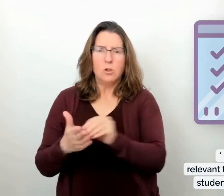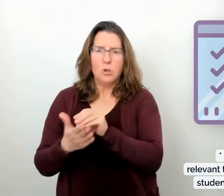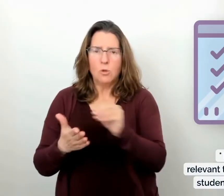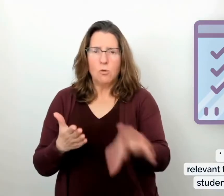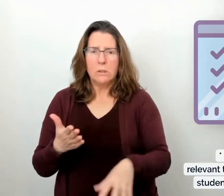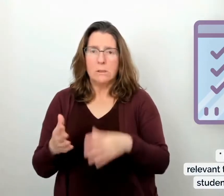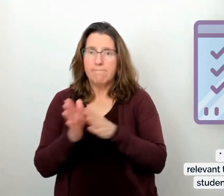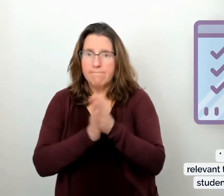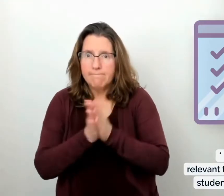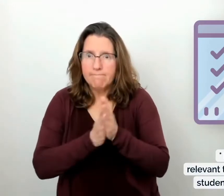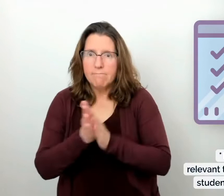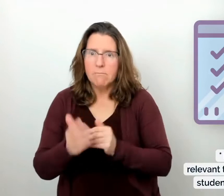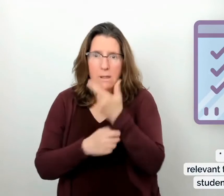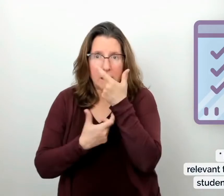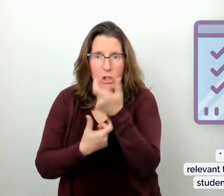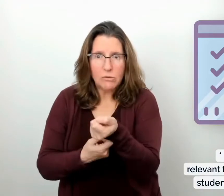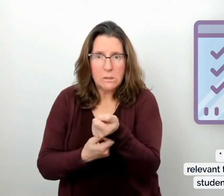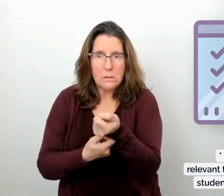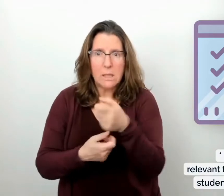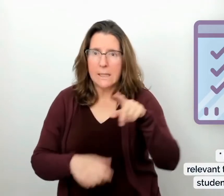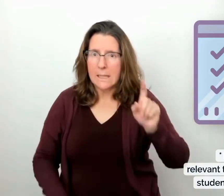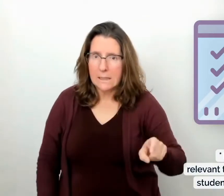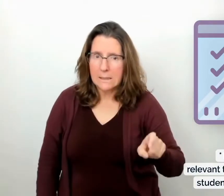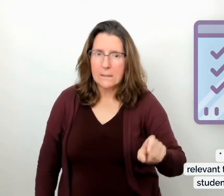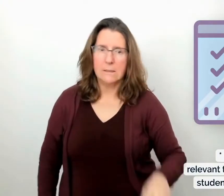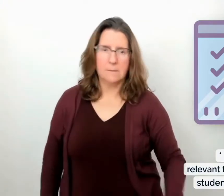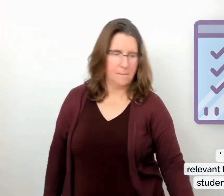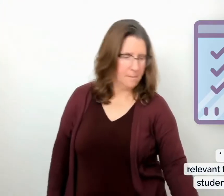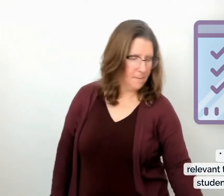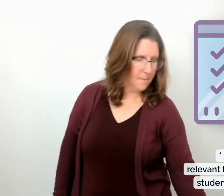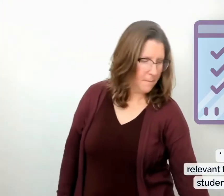range of students' interests and needs.